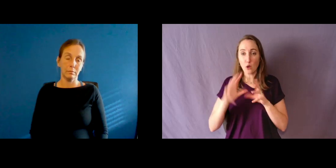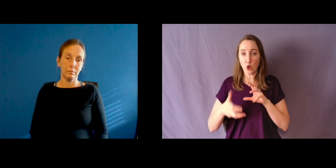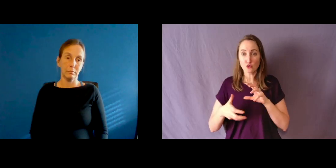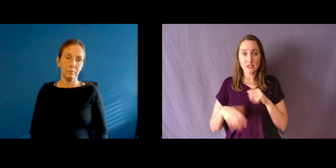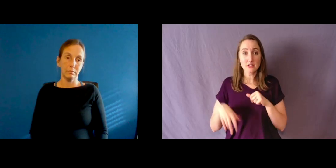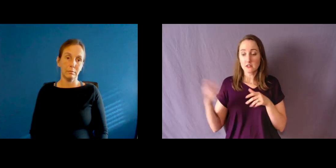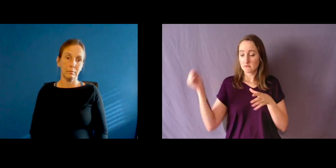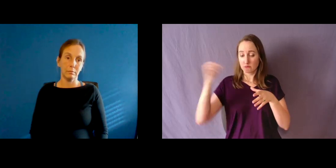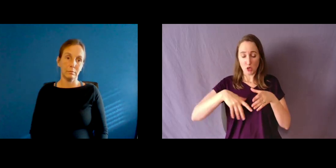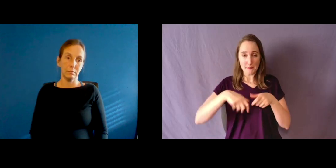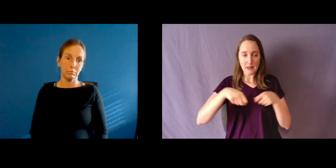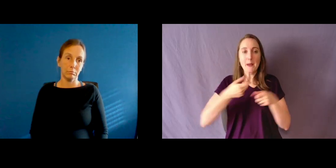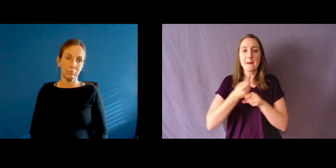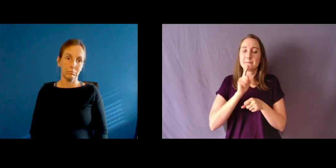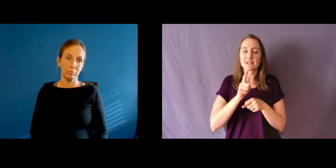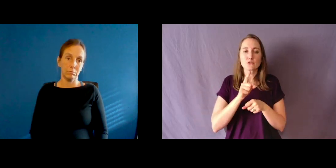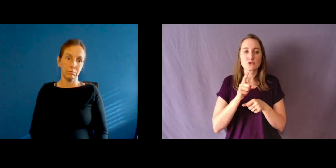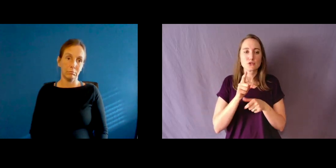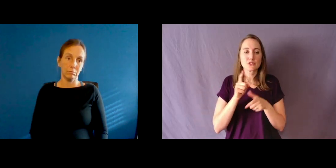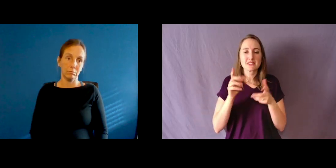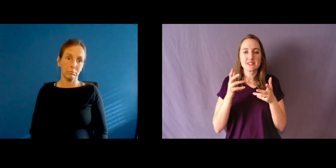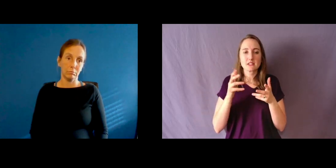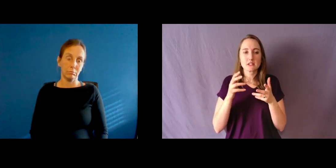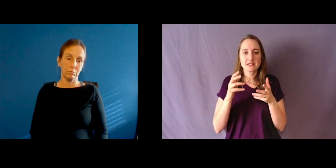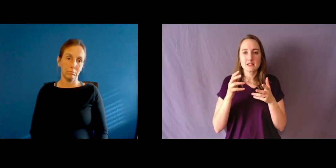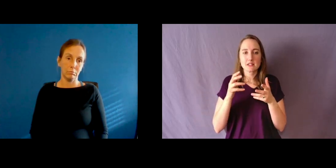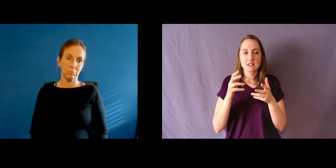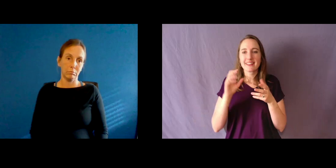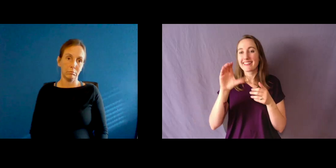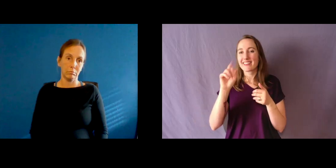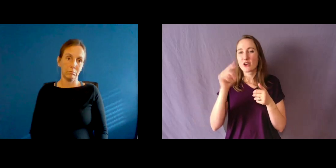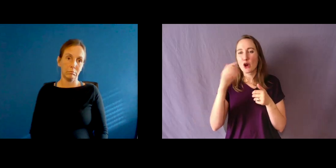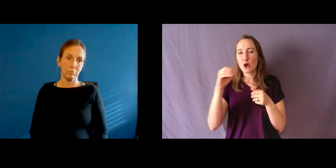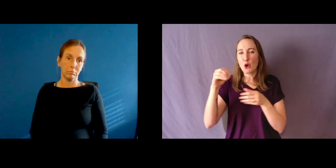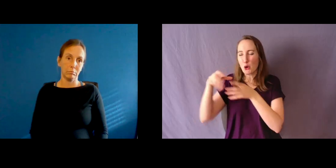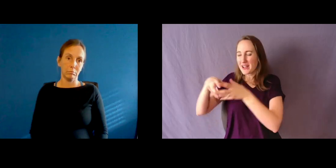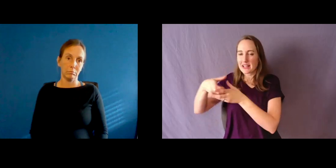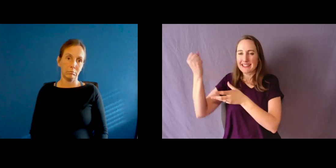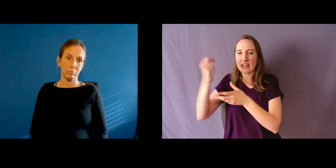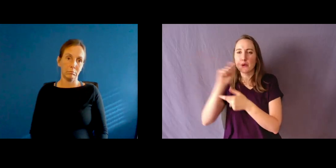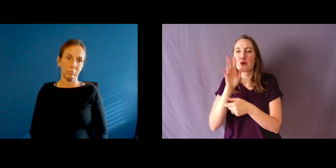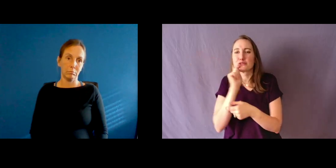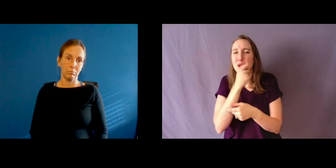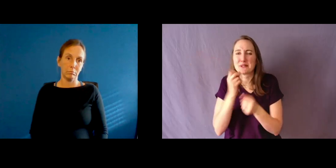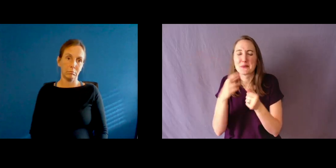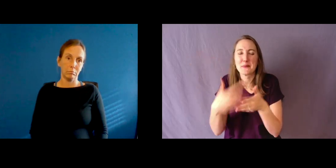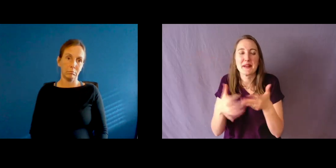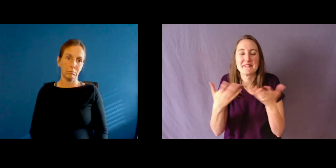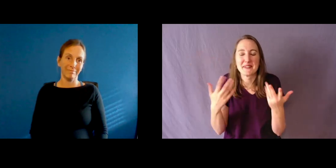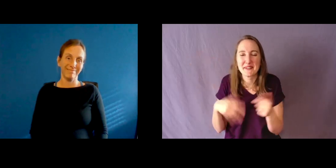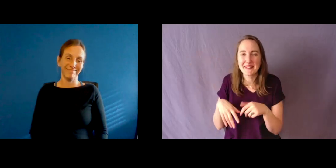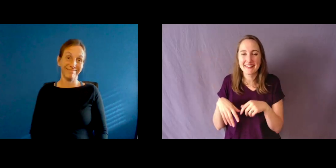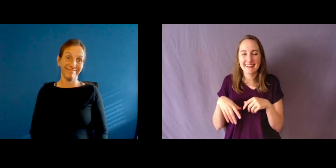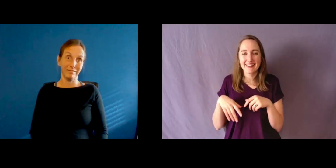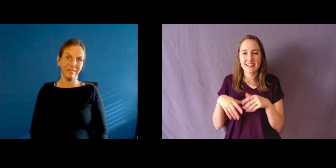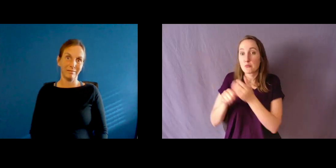and collars in there. Of course, make sure that there's no, like in the cargo pocket, take out any like chapstick or rags or